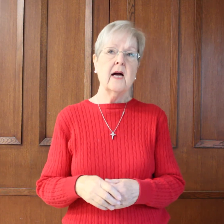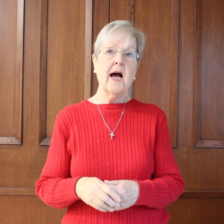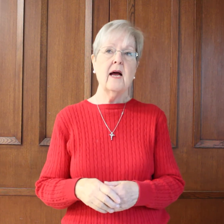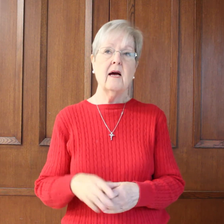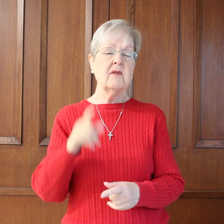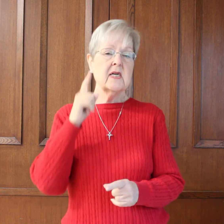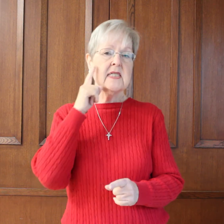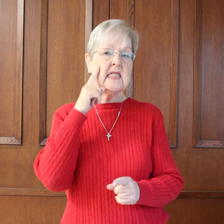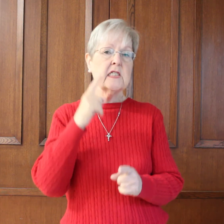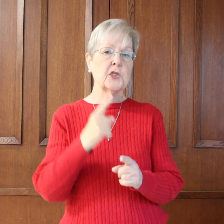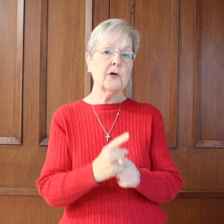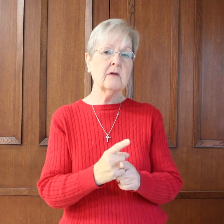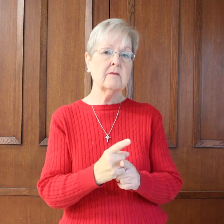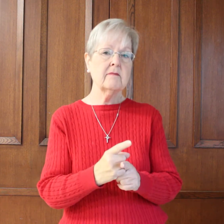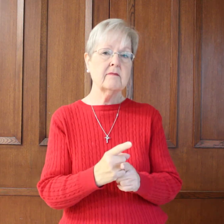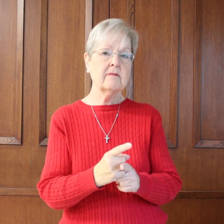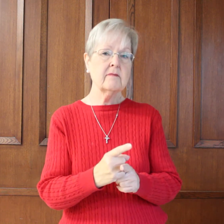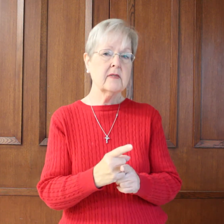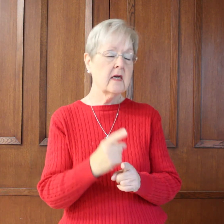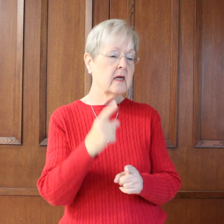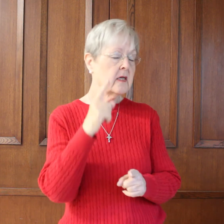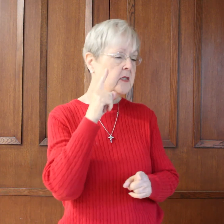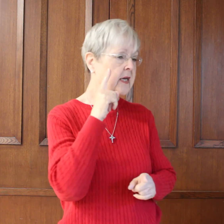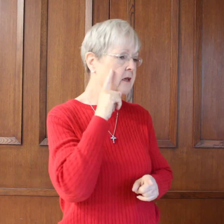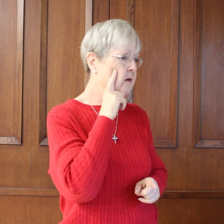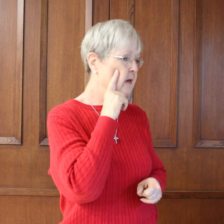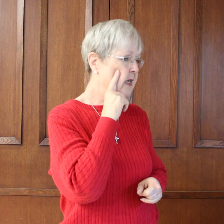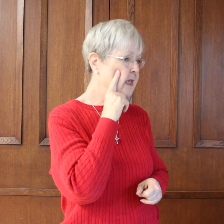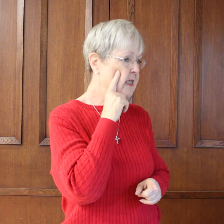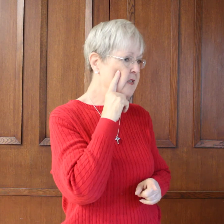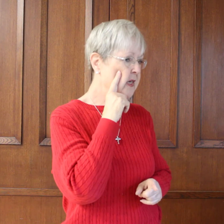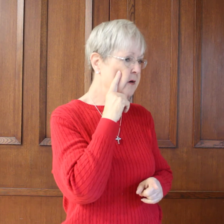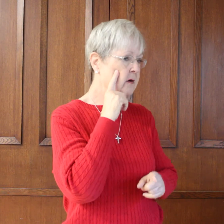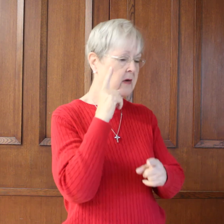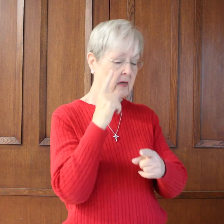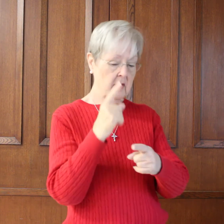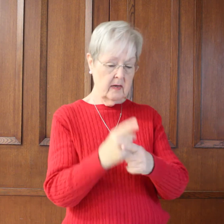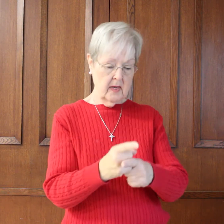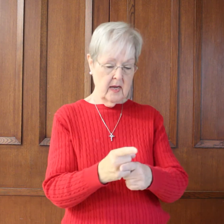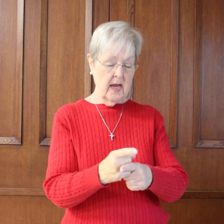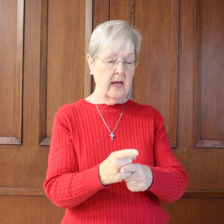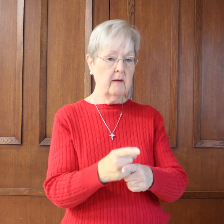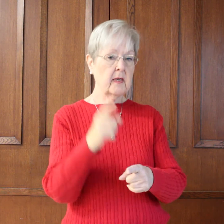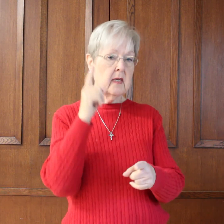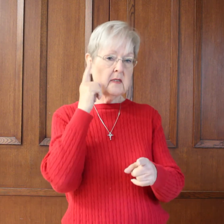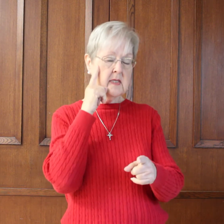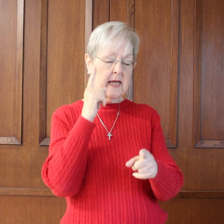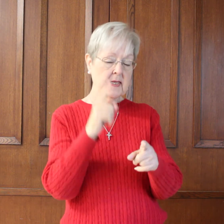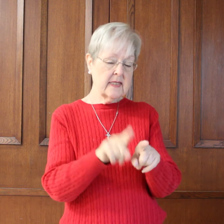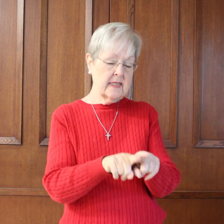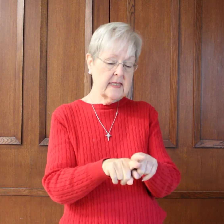I have a sister. You take your index finger. And it's like it's the